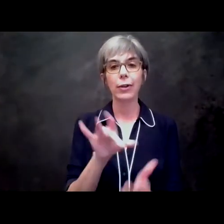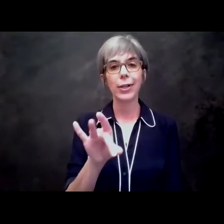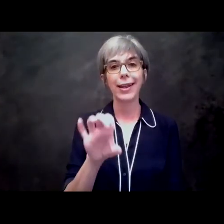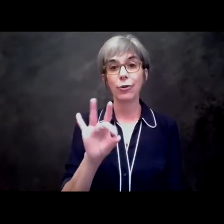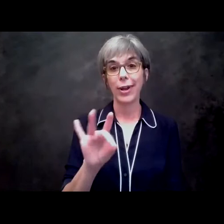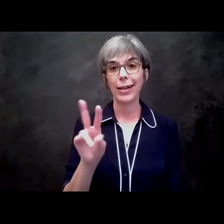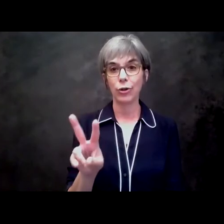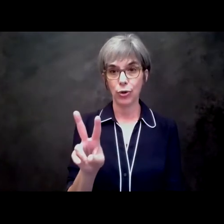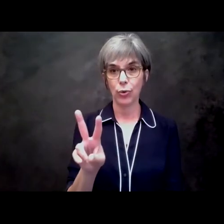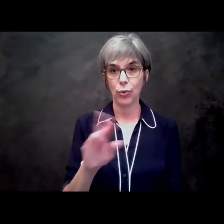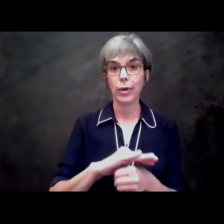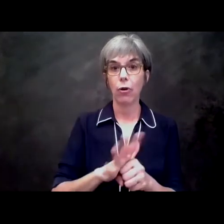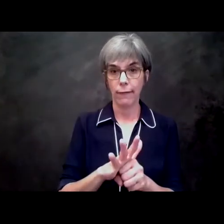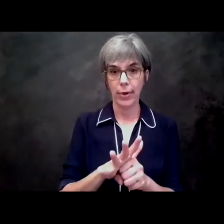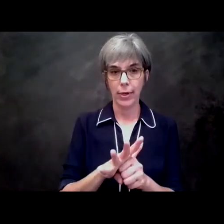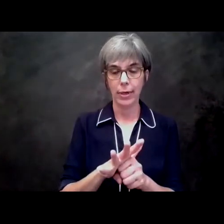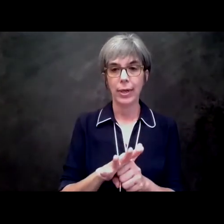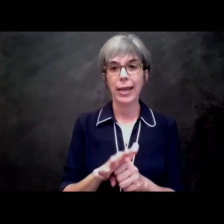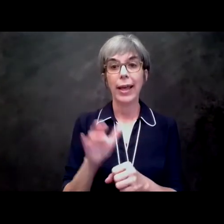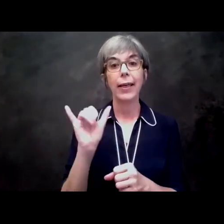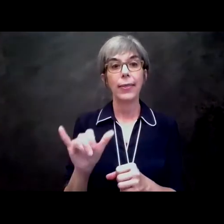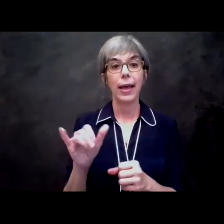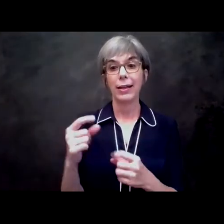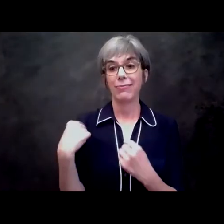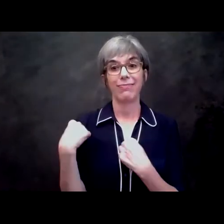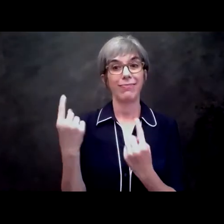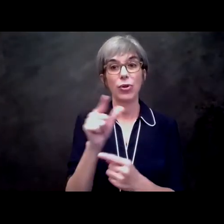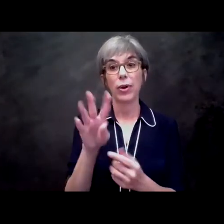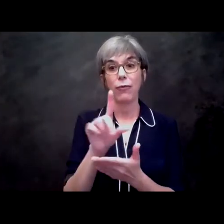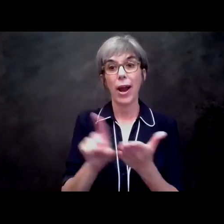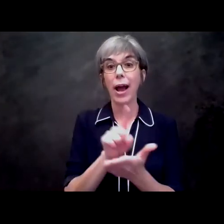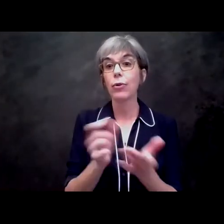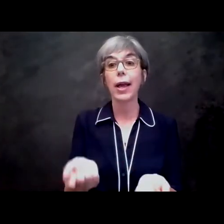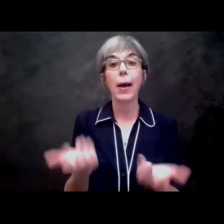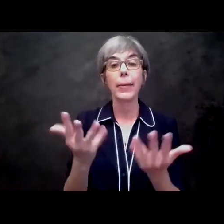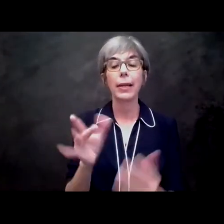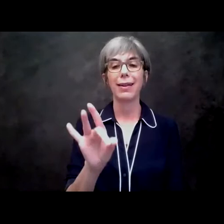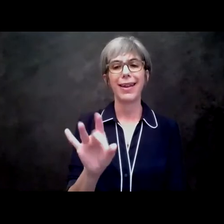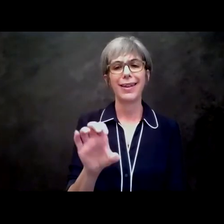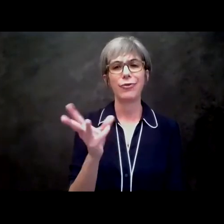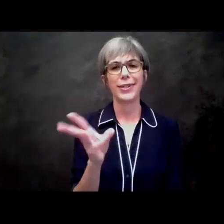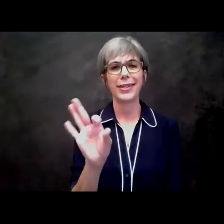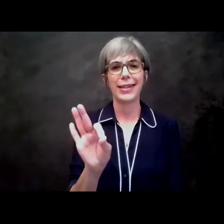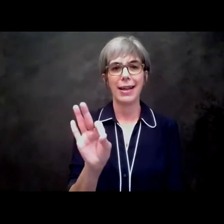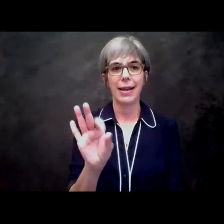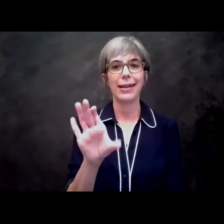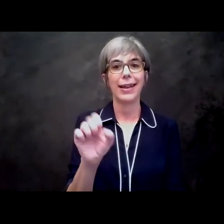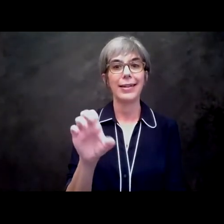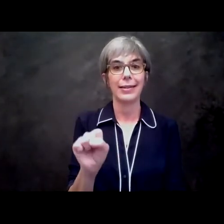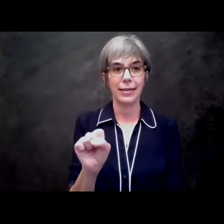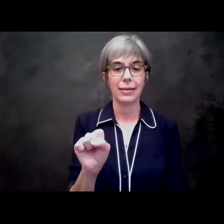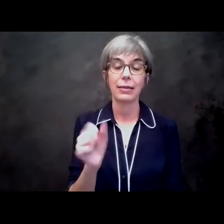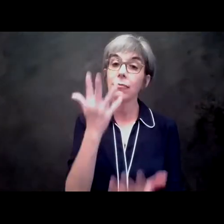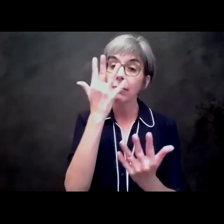144,882 confirmed cases. In the last 24 hours, we have had 869 cases and